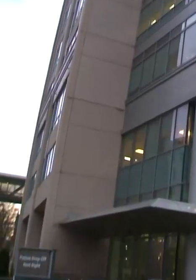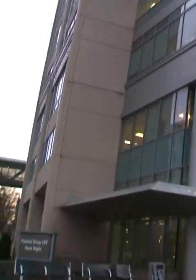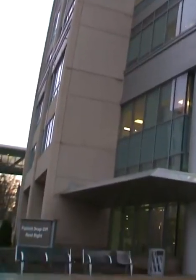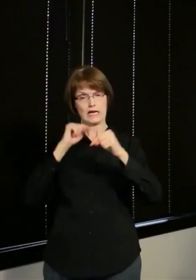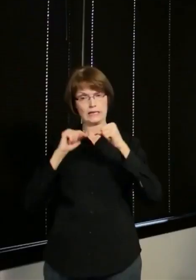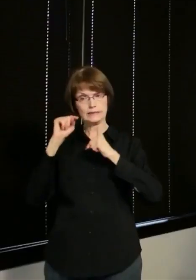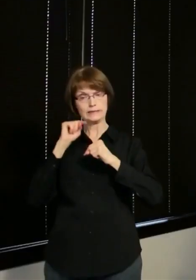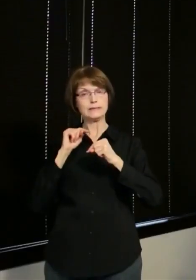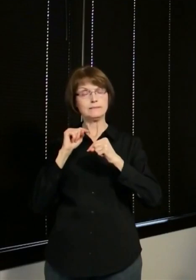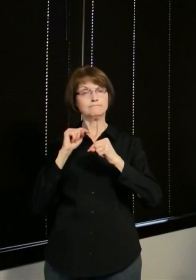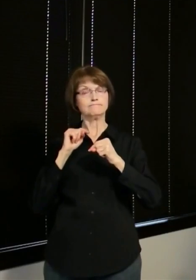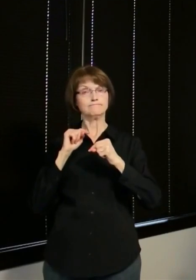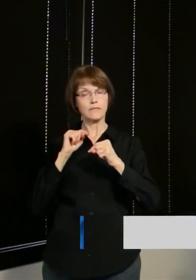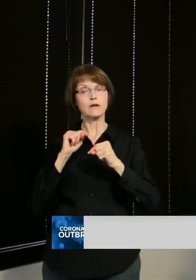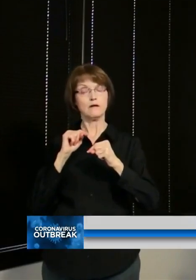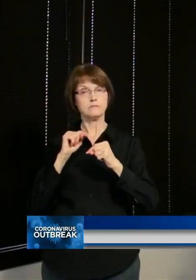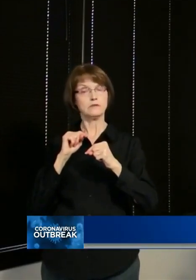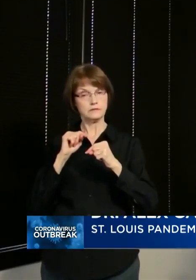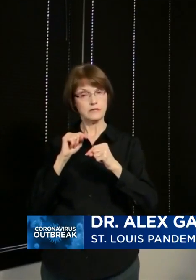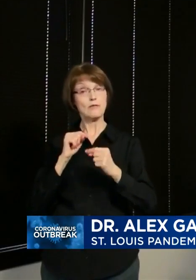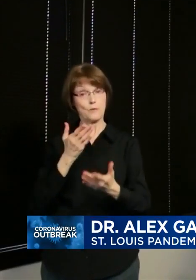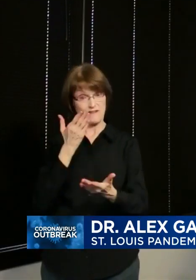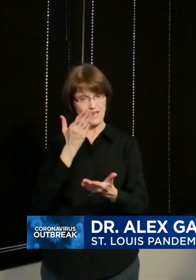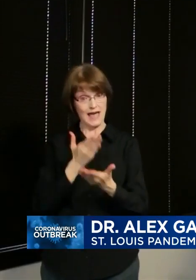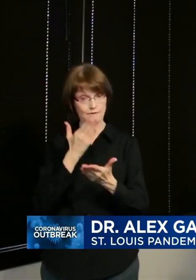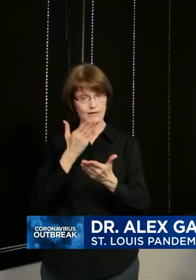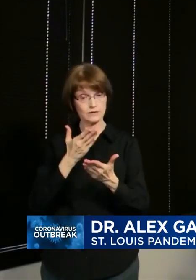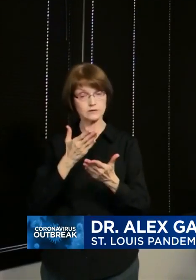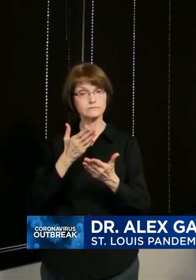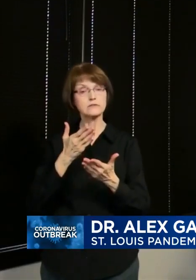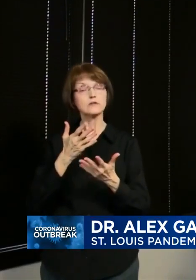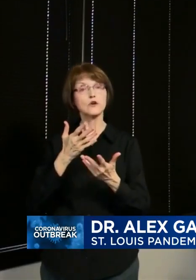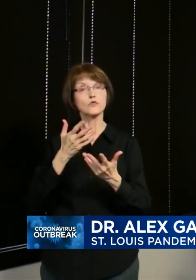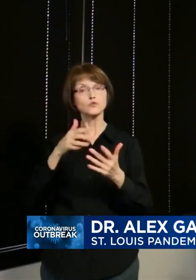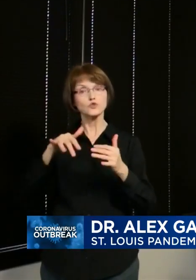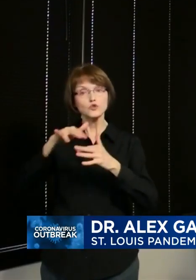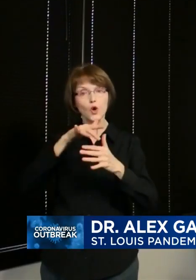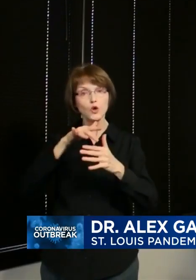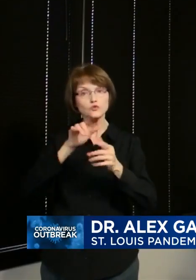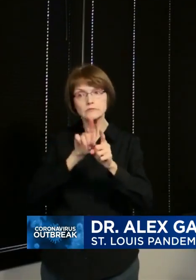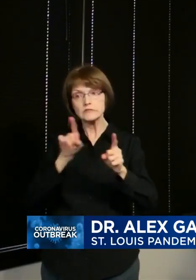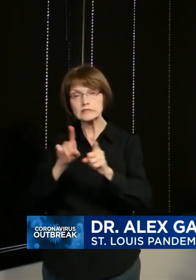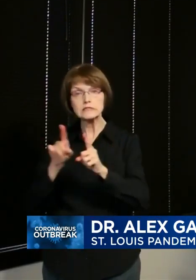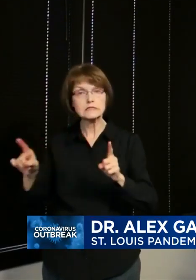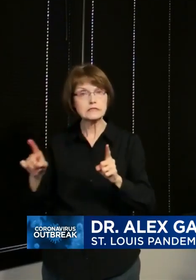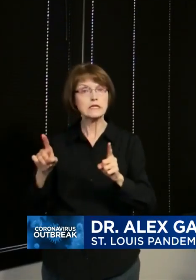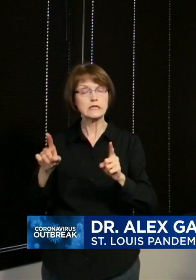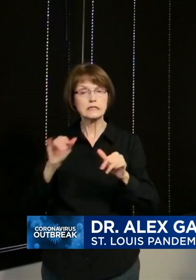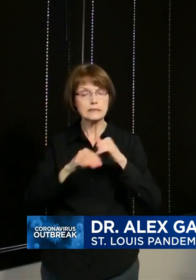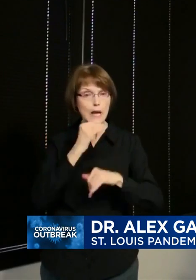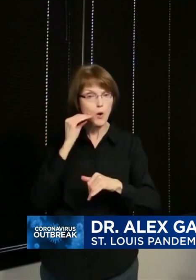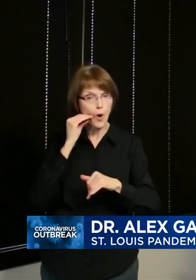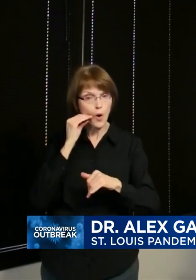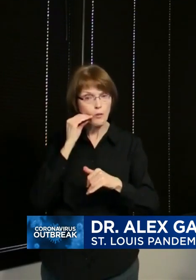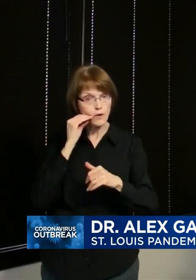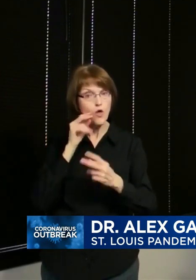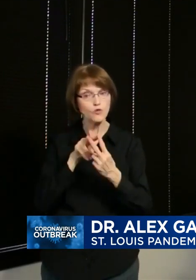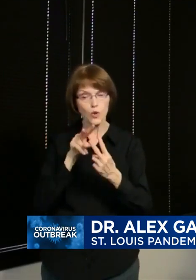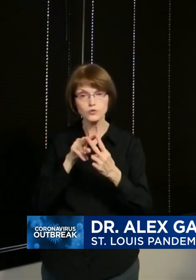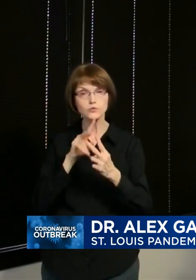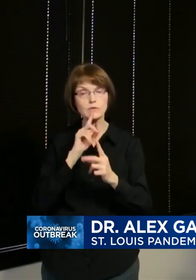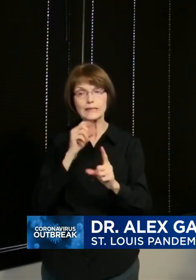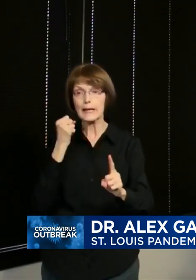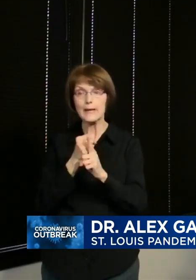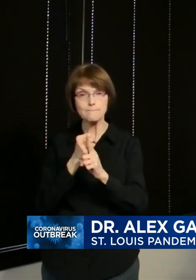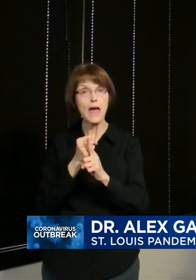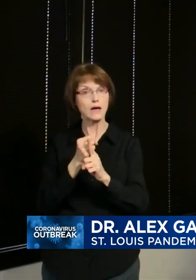hospital. There's good evidence that says those social distancing measures, the shelter-in-place rules, were really what impacted that